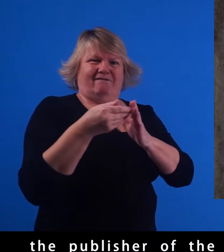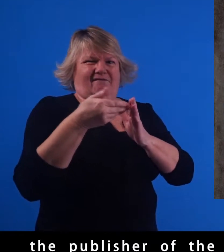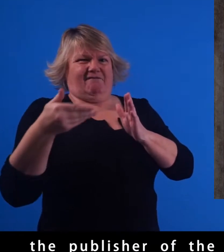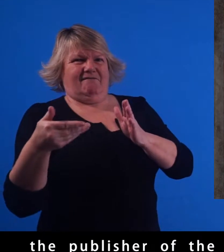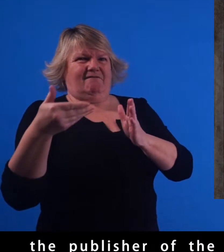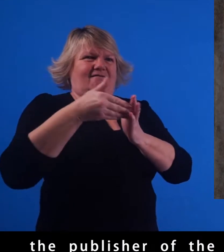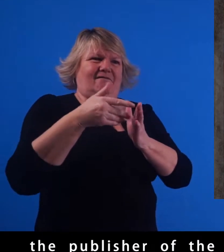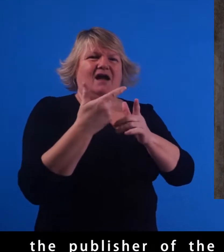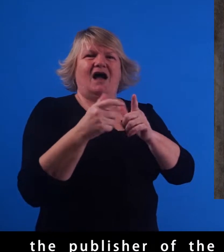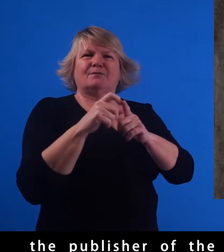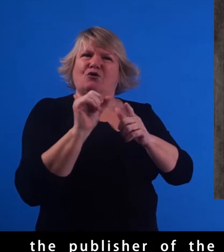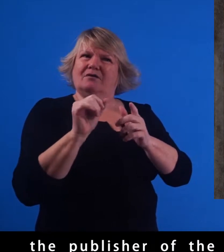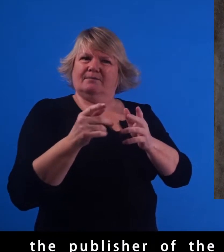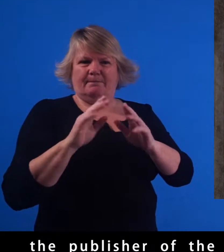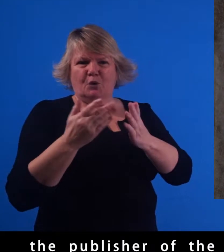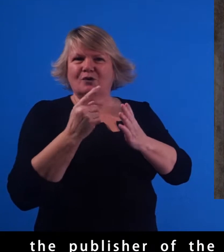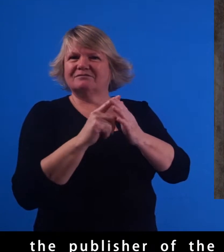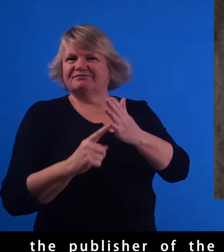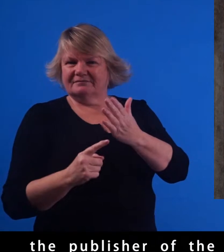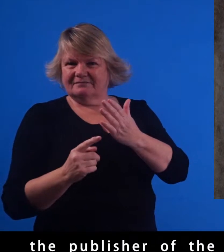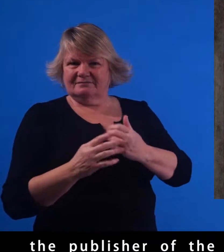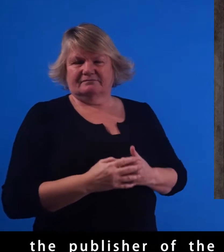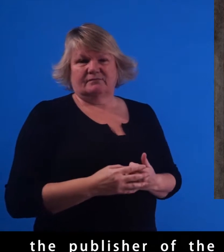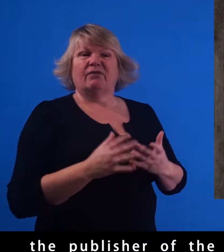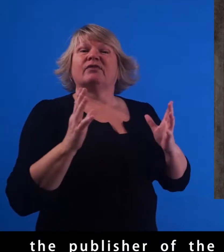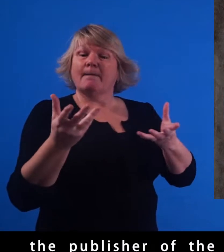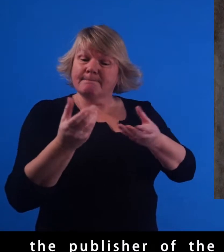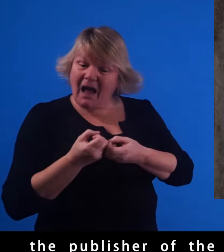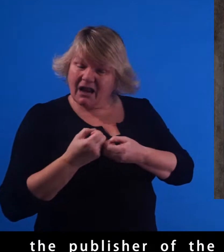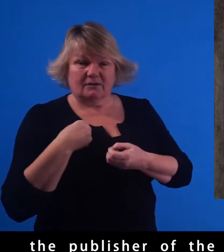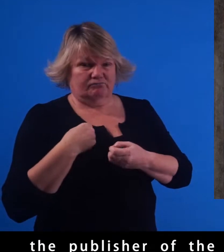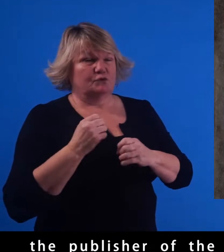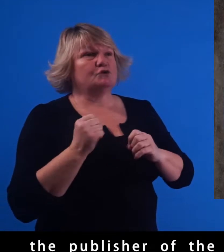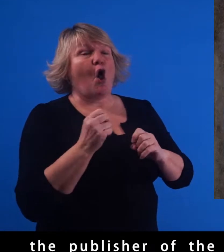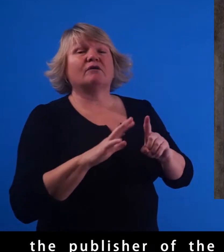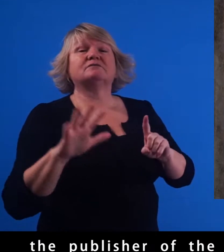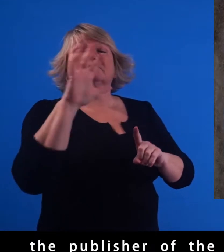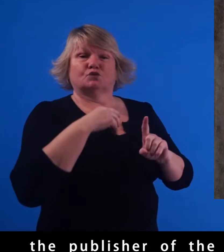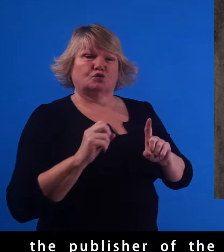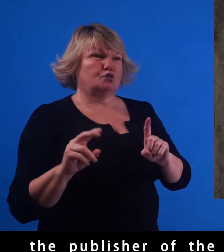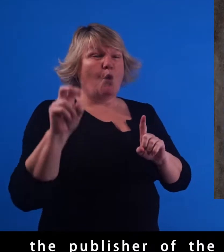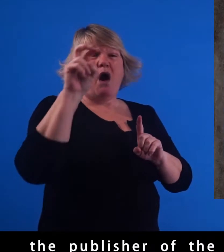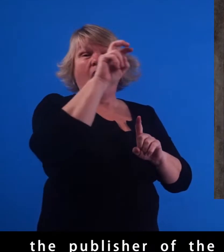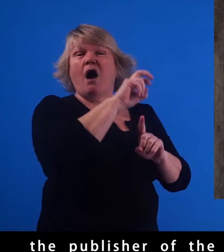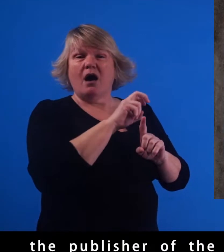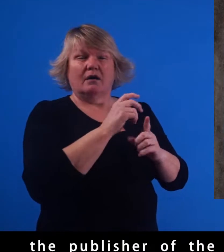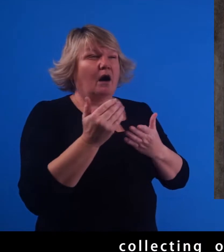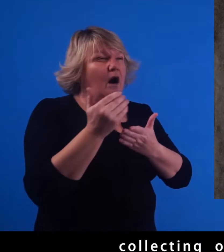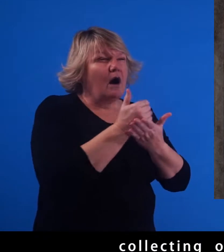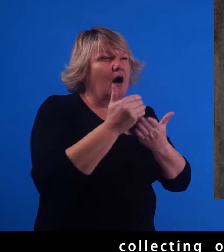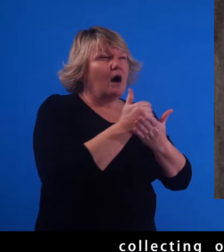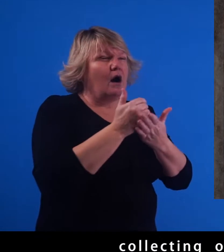the publisher of the extended Edinburgh edition, then embarked on a tour around